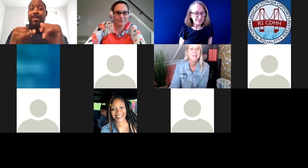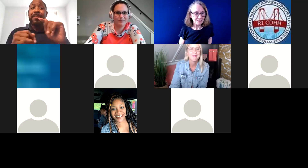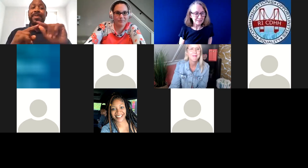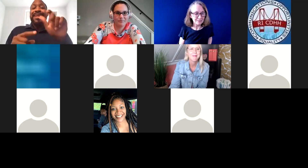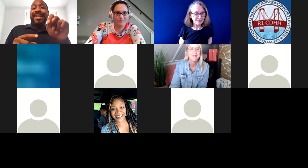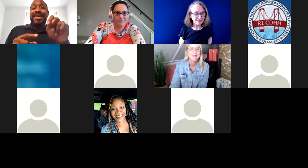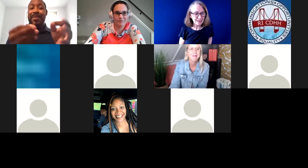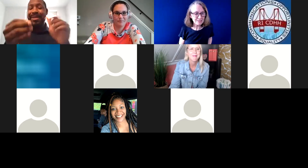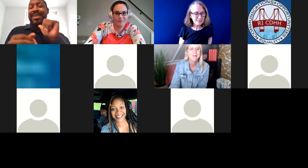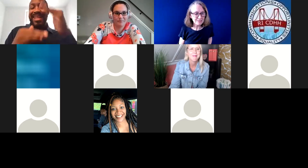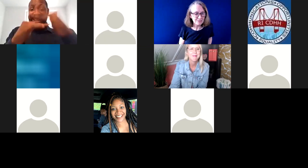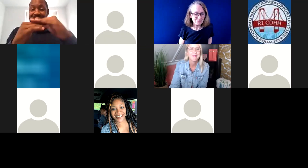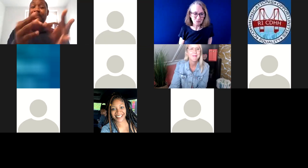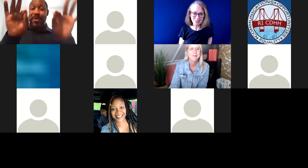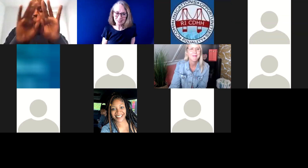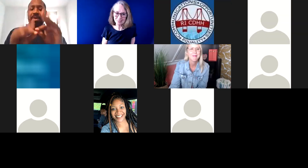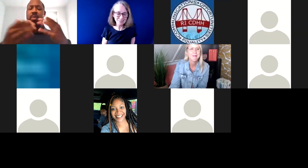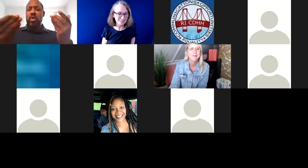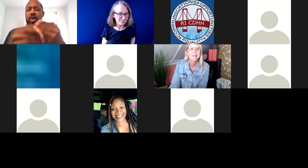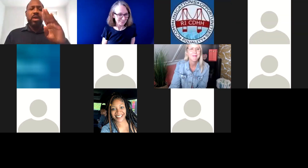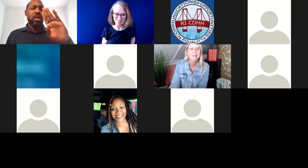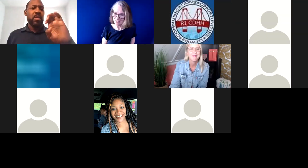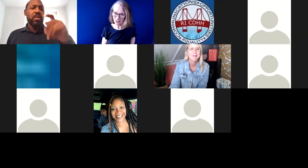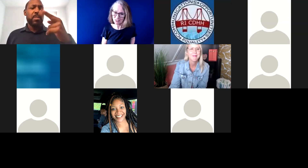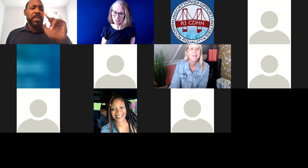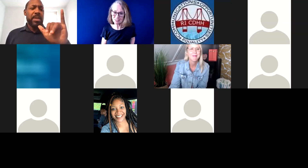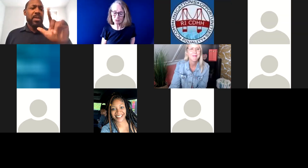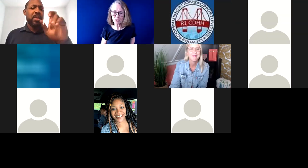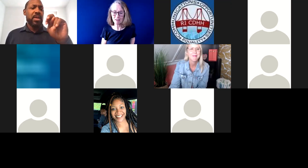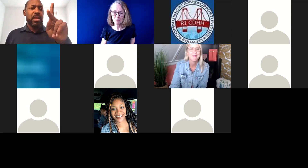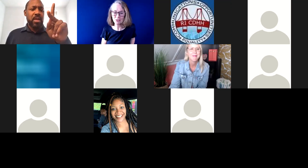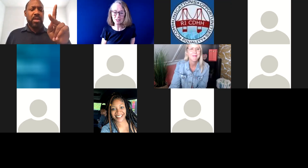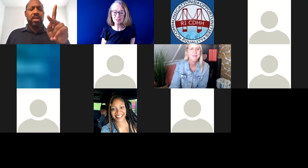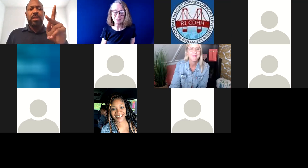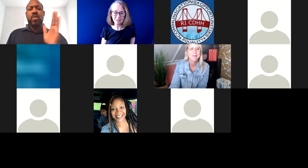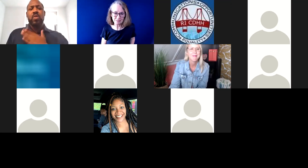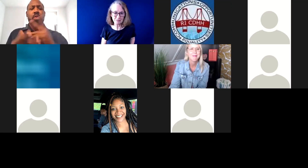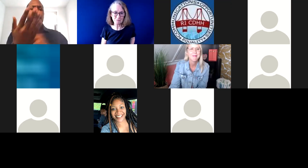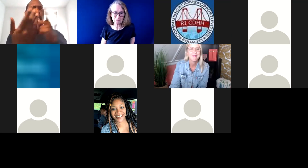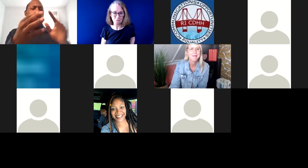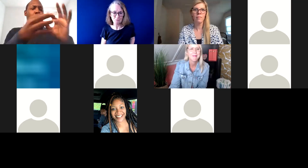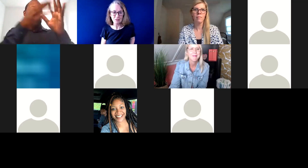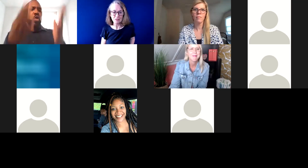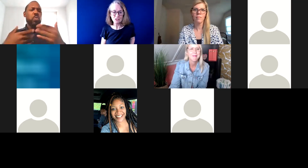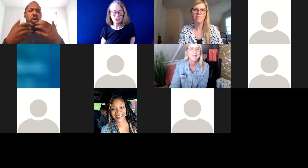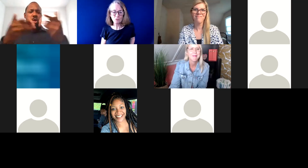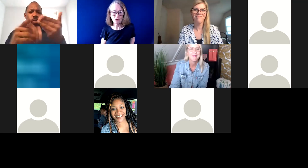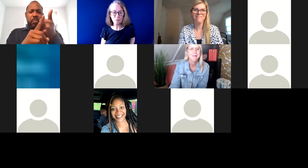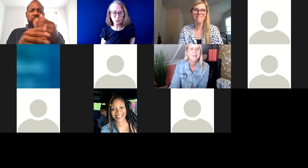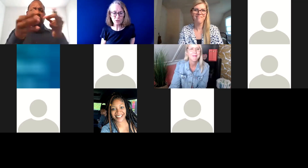And last, but again, not least, we have Bethany Link. She's our program